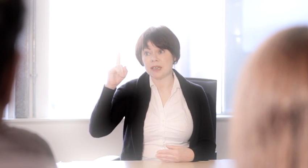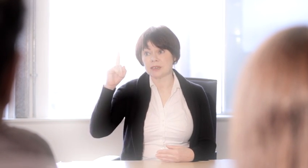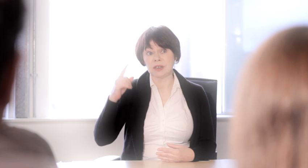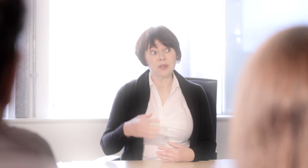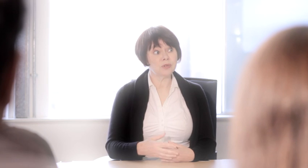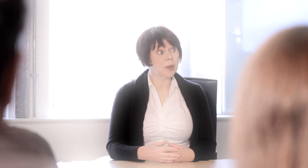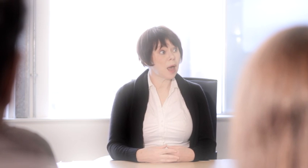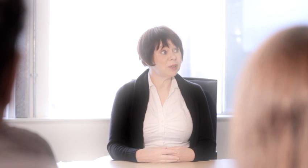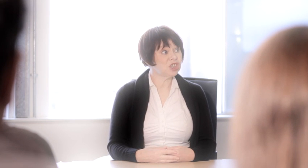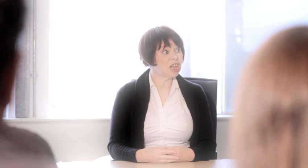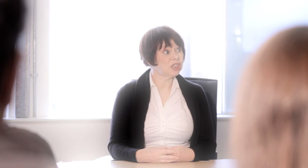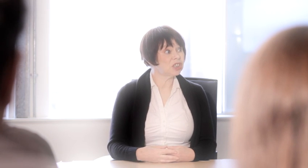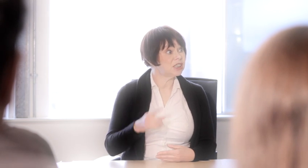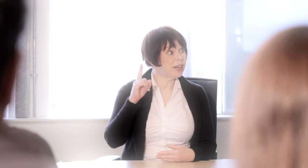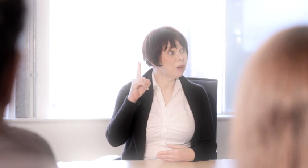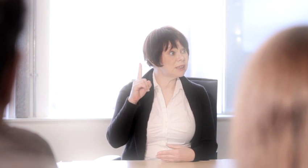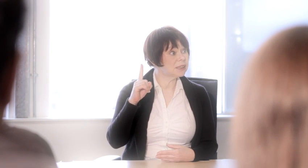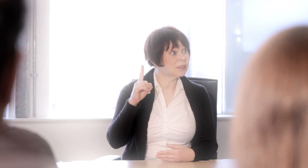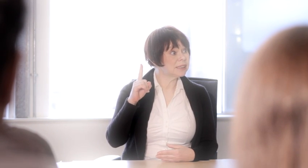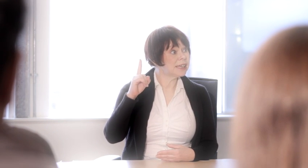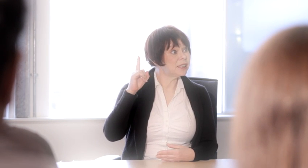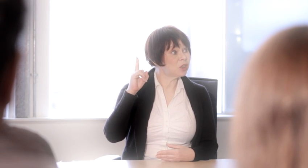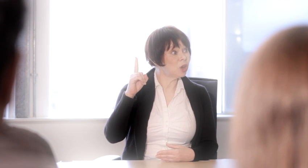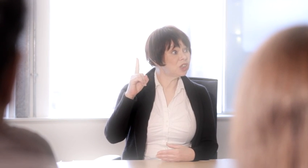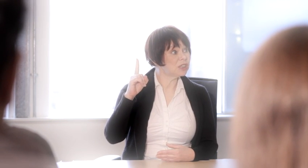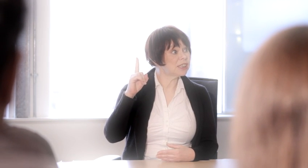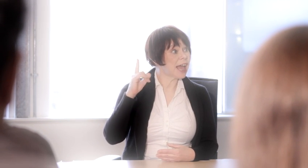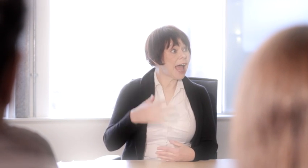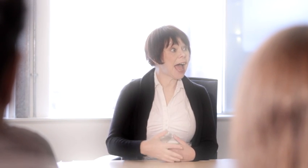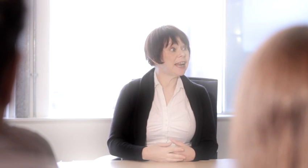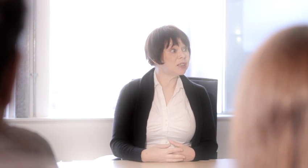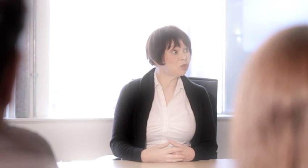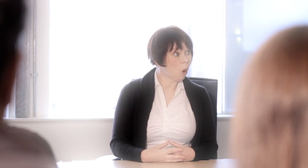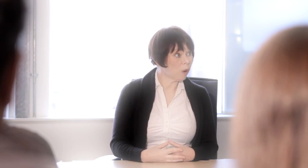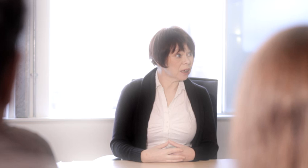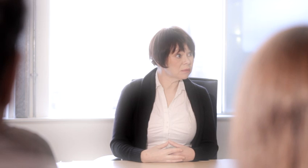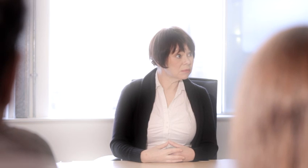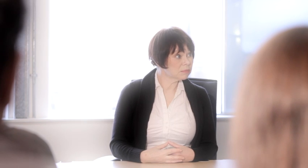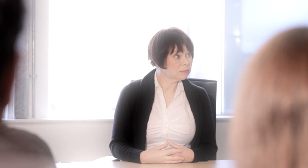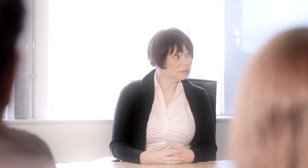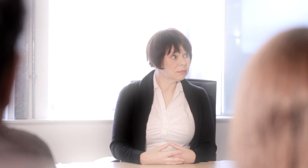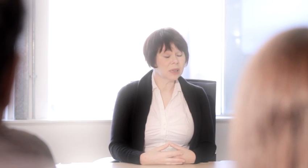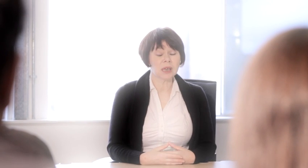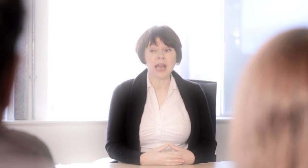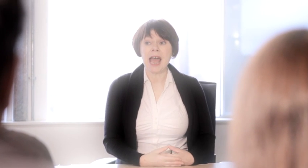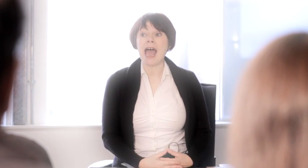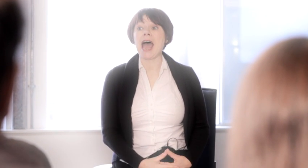threat from climate change is serious, it is urgent, and it is growing.